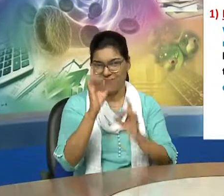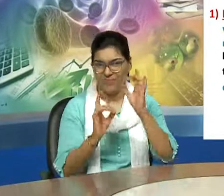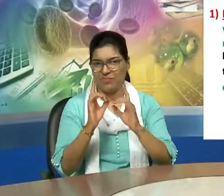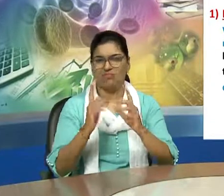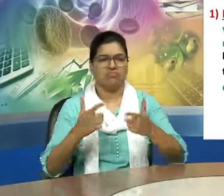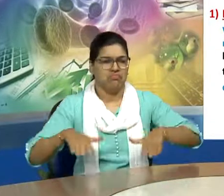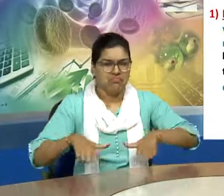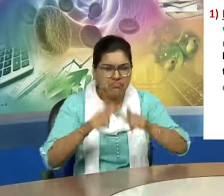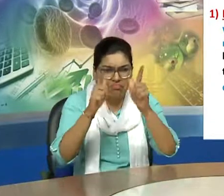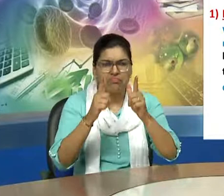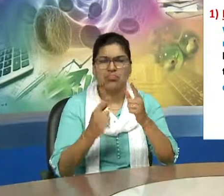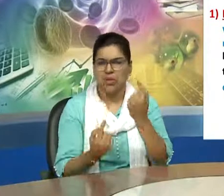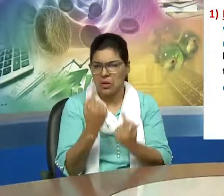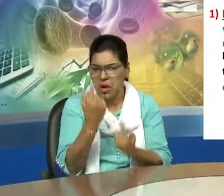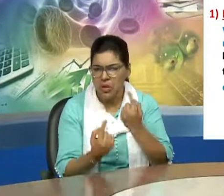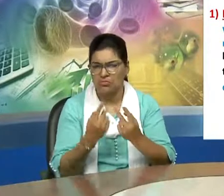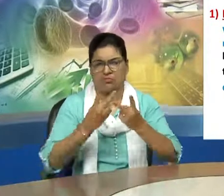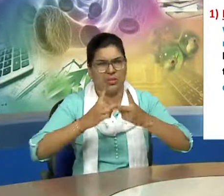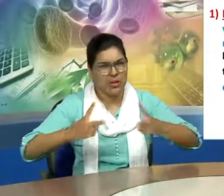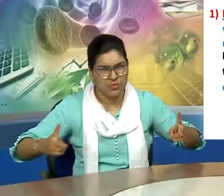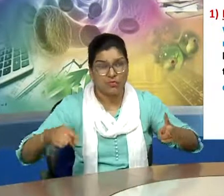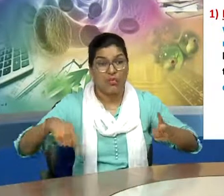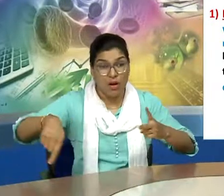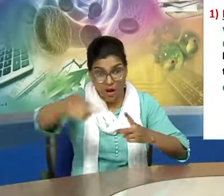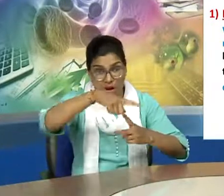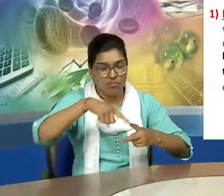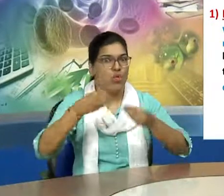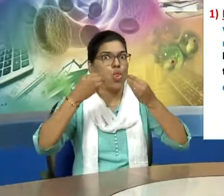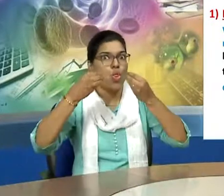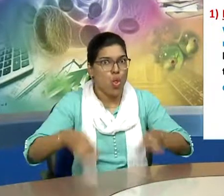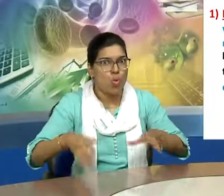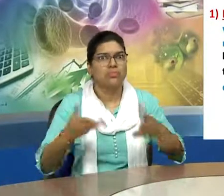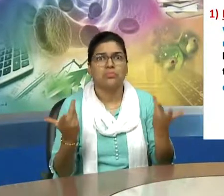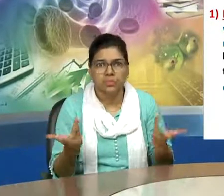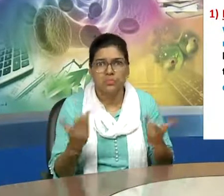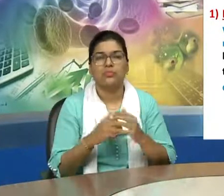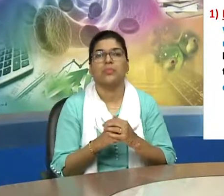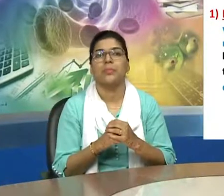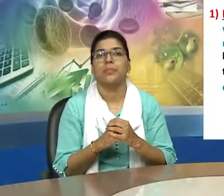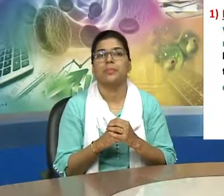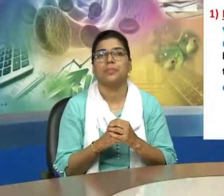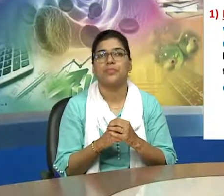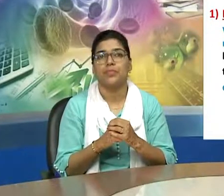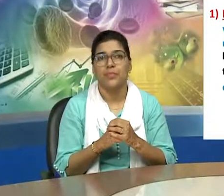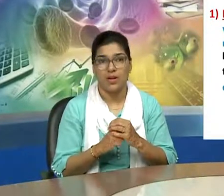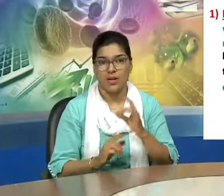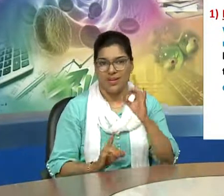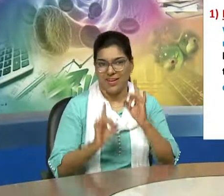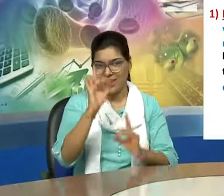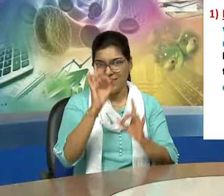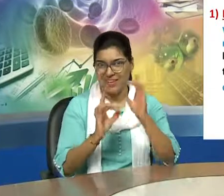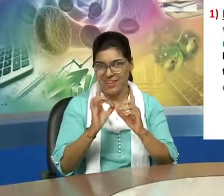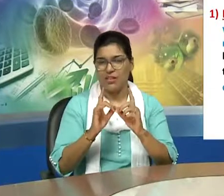point is on the screen. It is explaining that there is a loss of